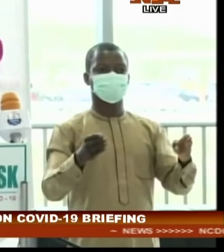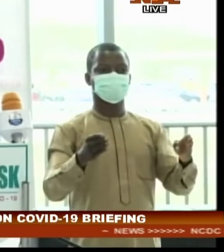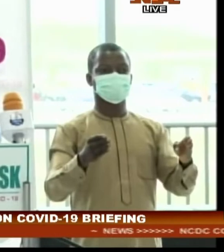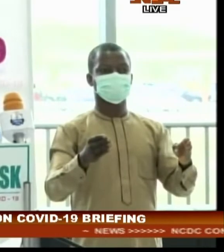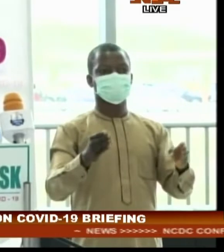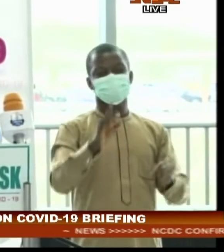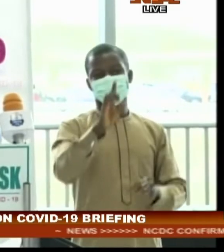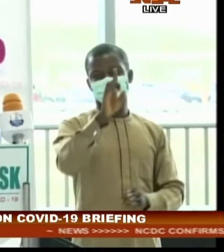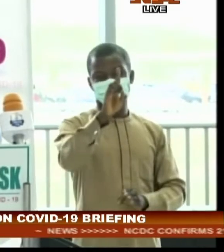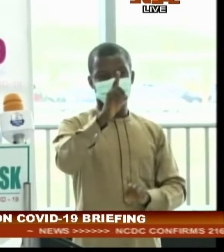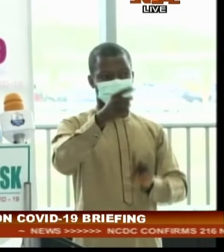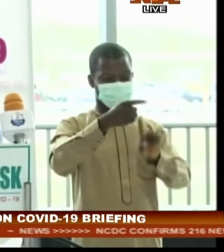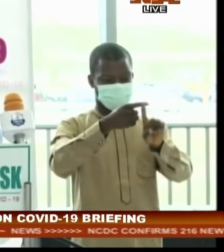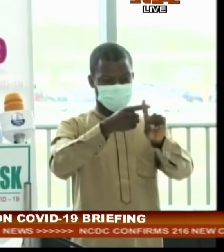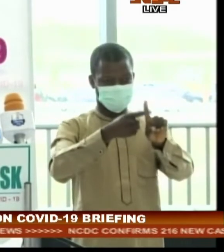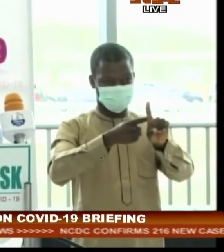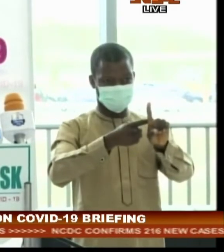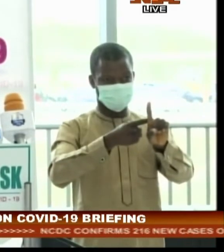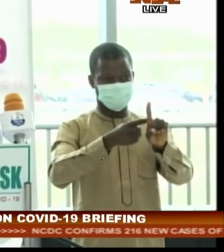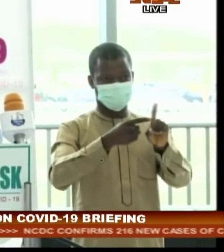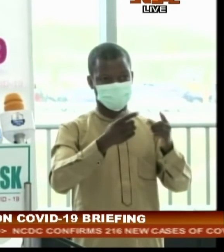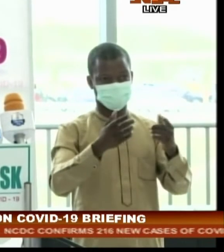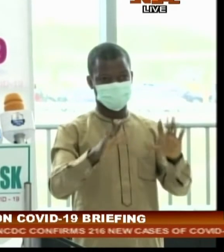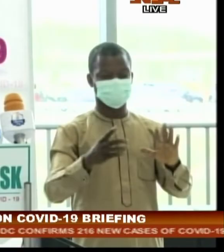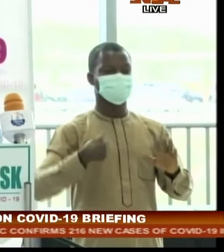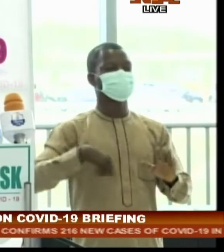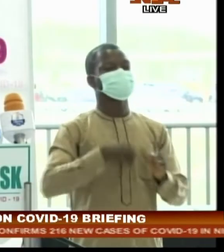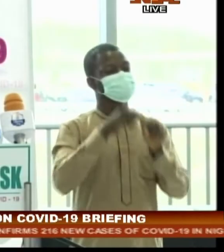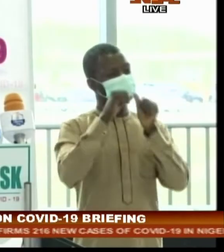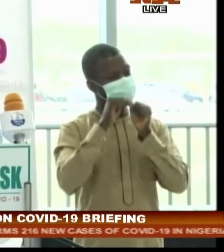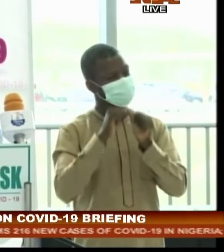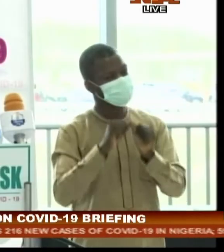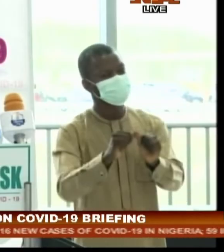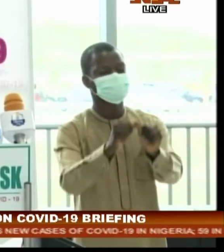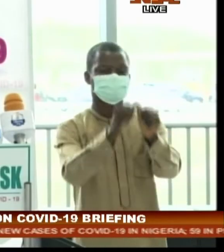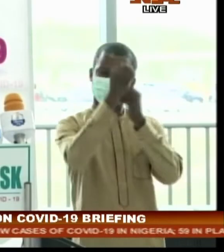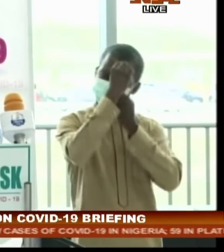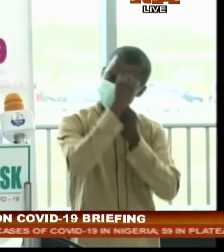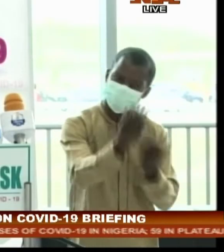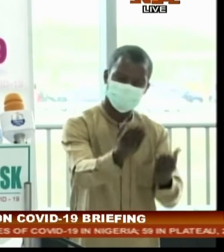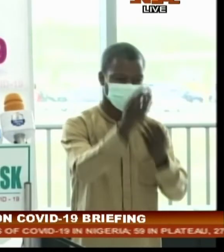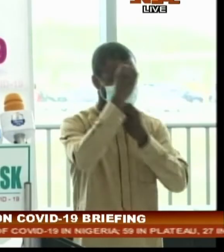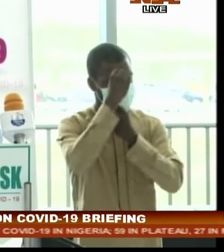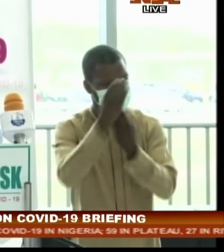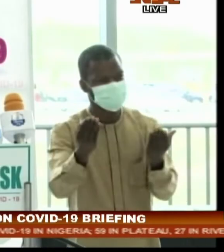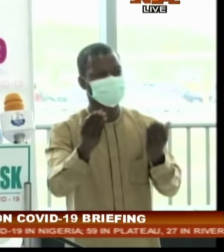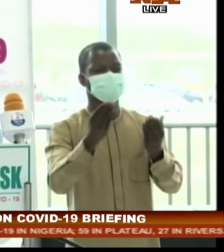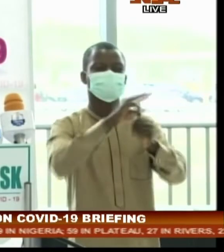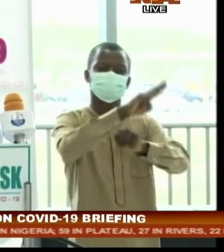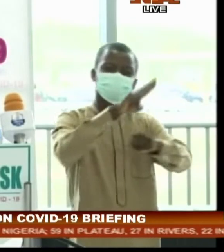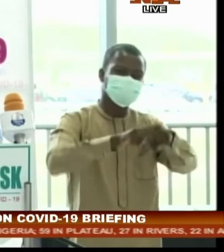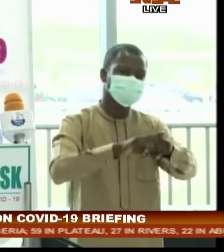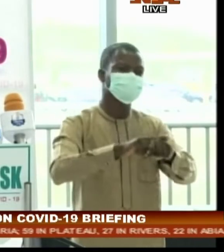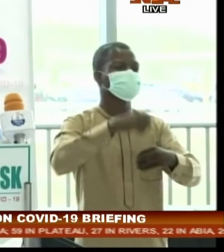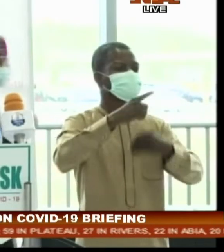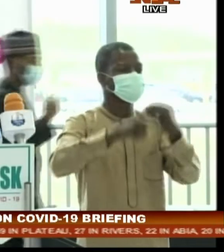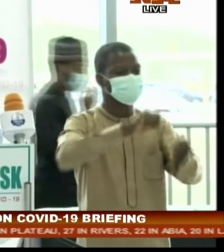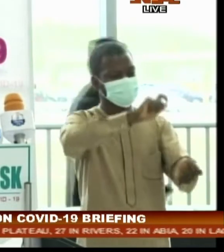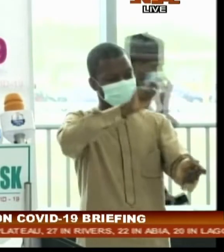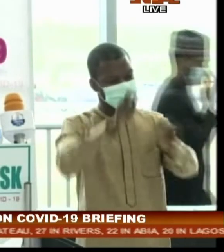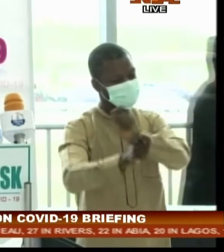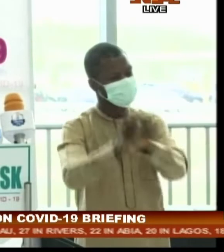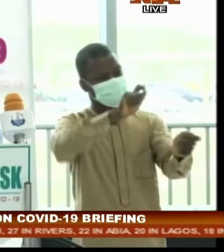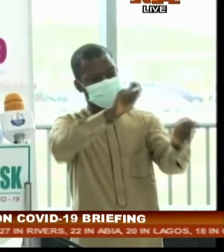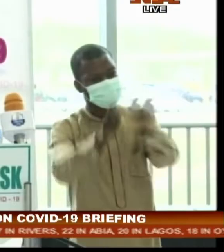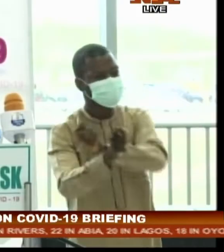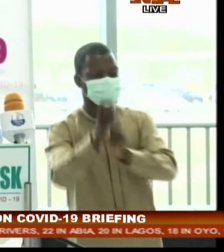1 month down the line, we consistently briefed the nation about the changing situation around the world